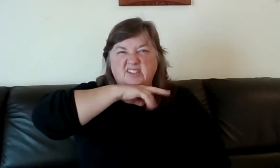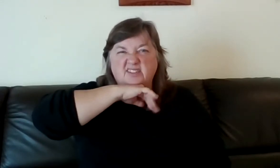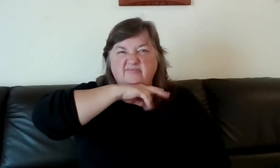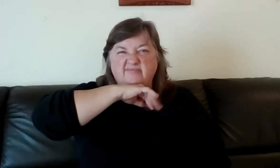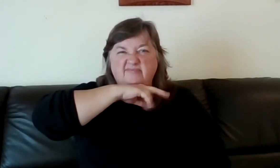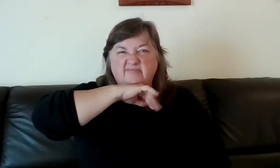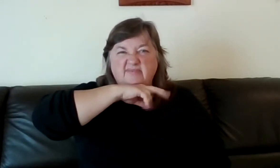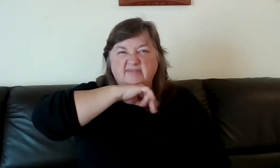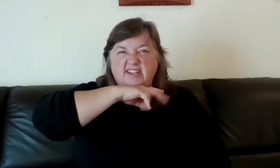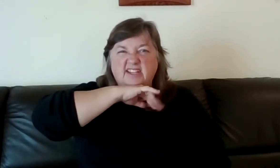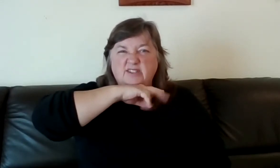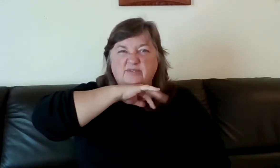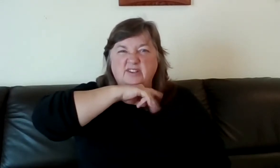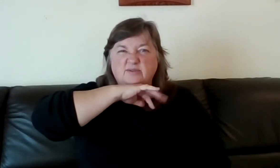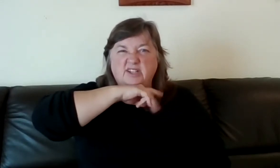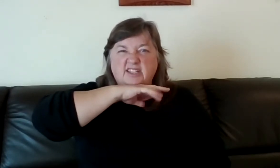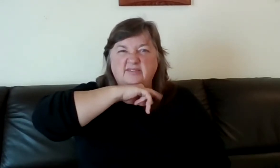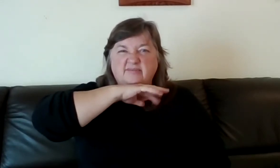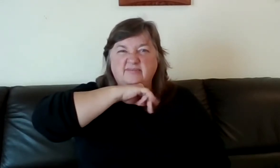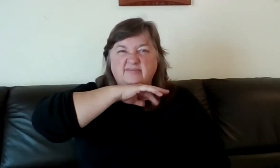does, and it has your fingers wiggling.